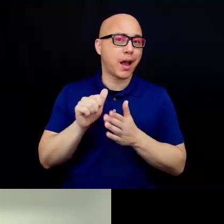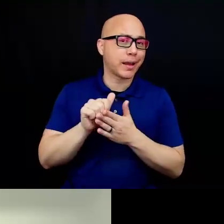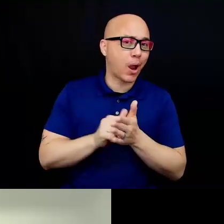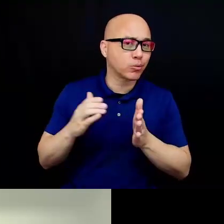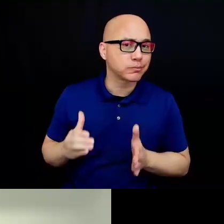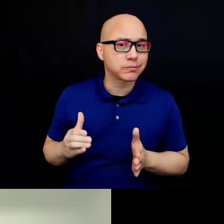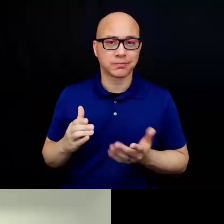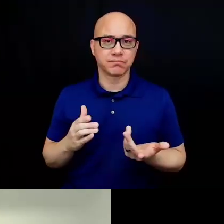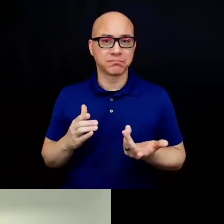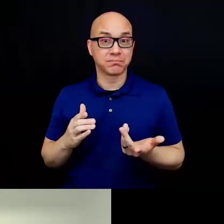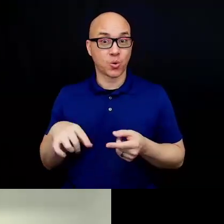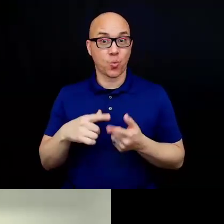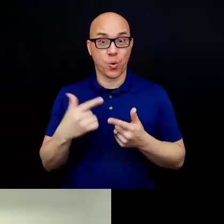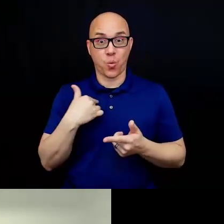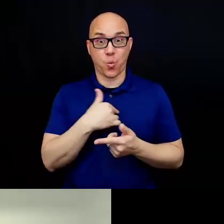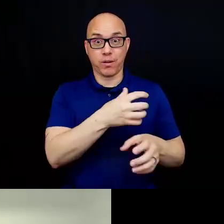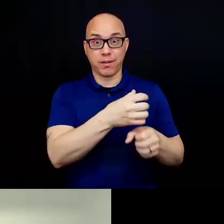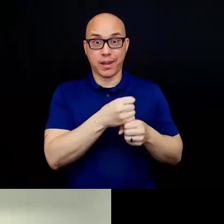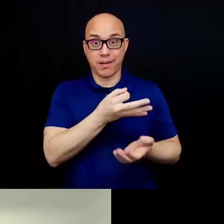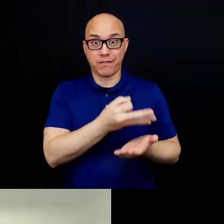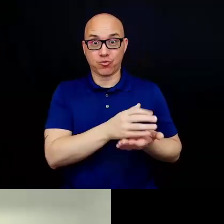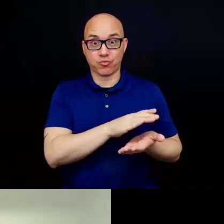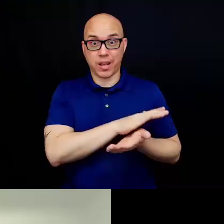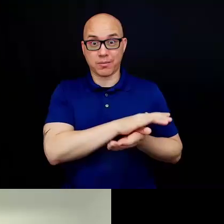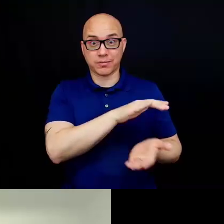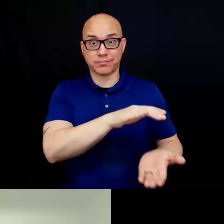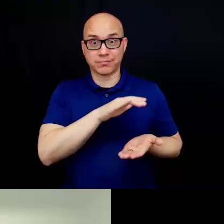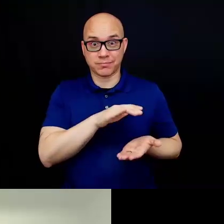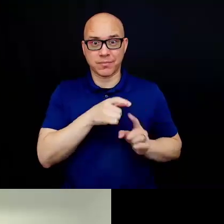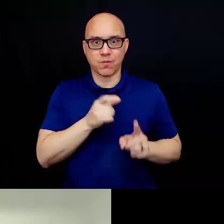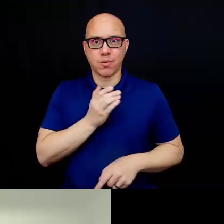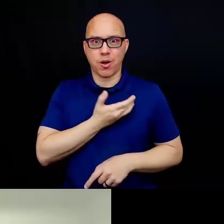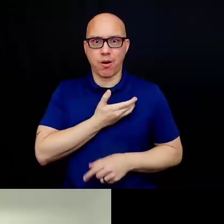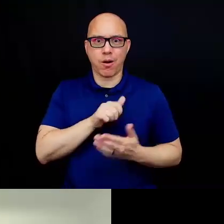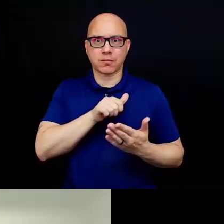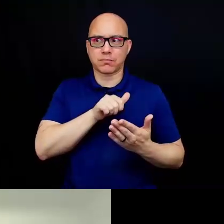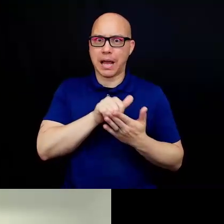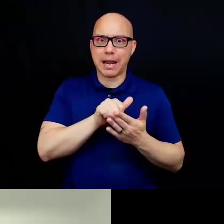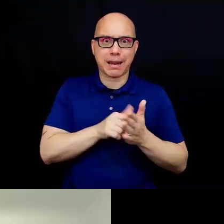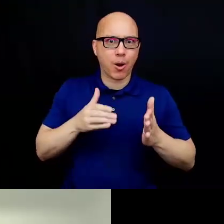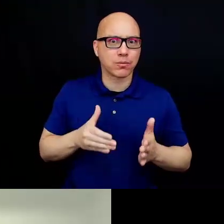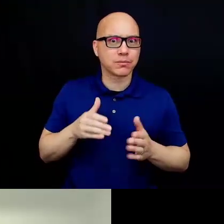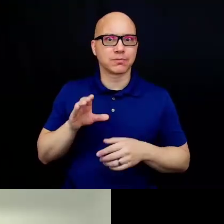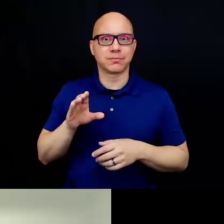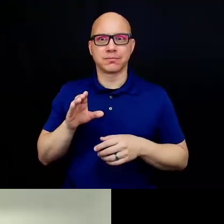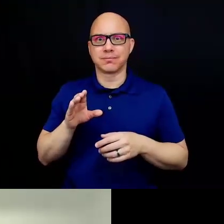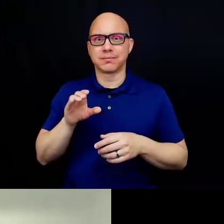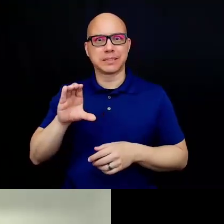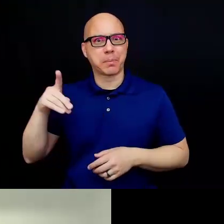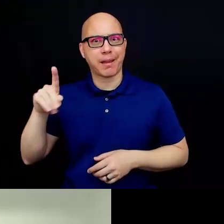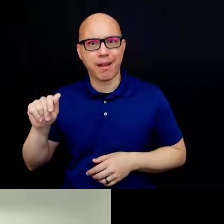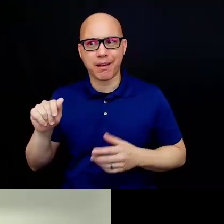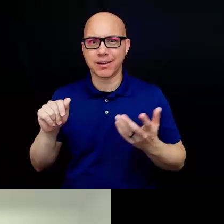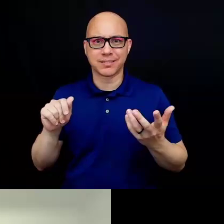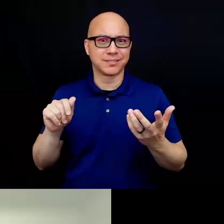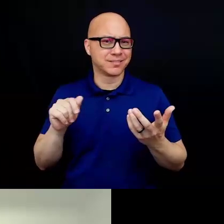And so when we get these financial statements from our accountant or bookkeeper or CPA,